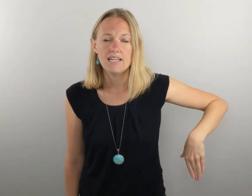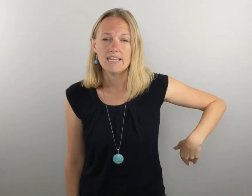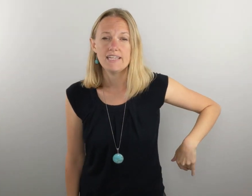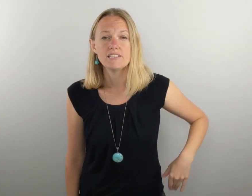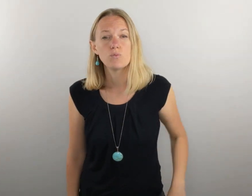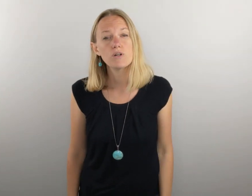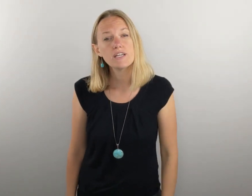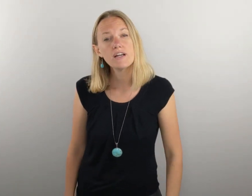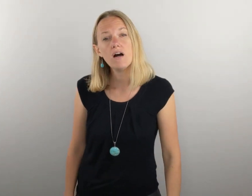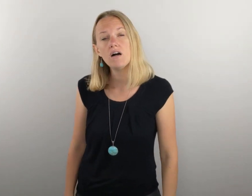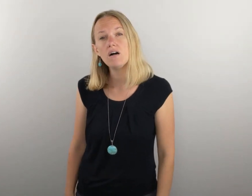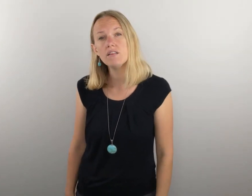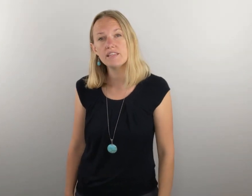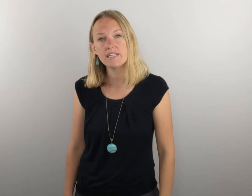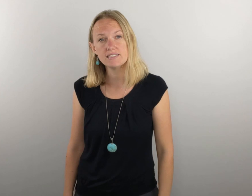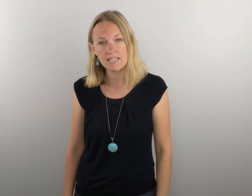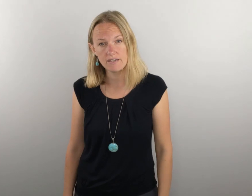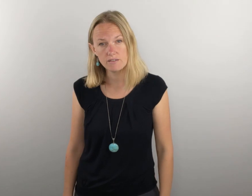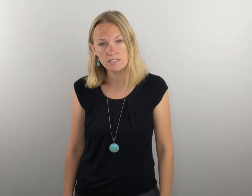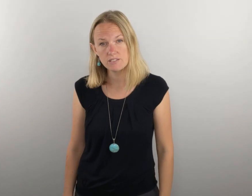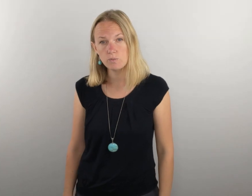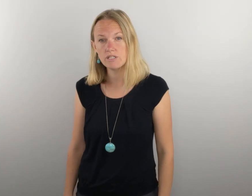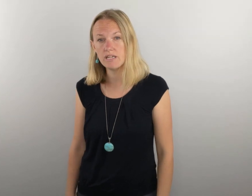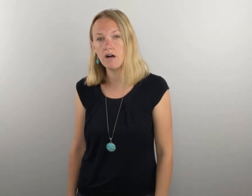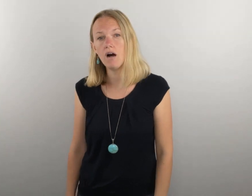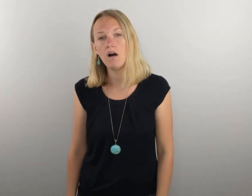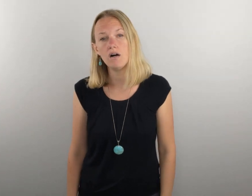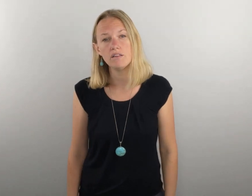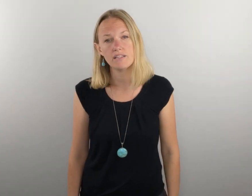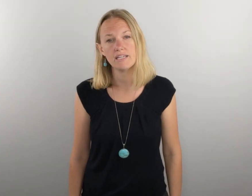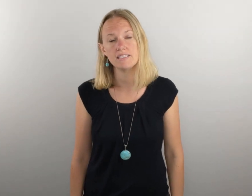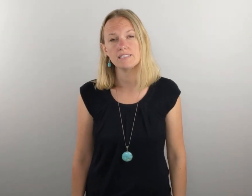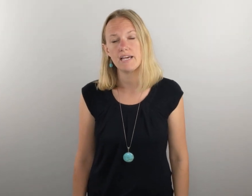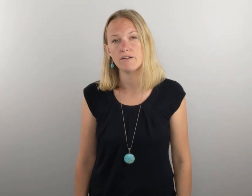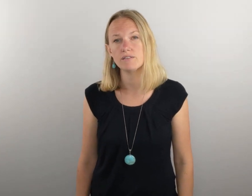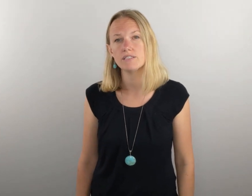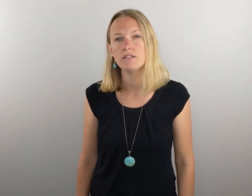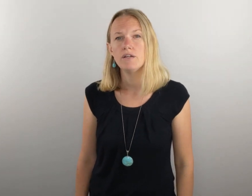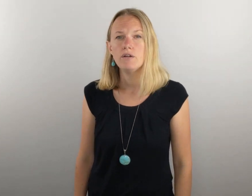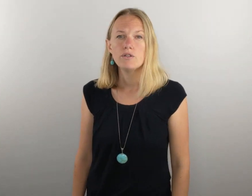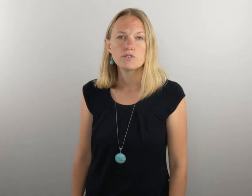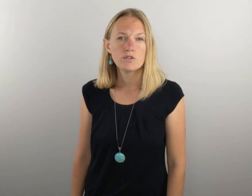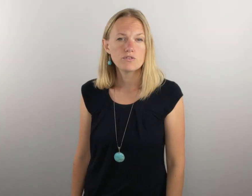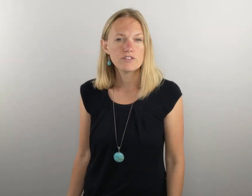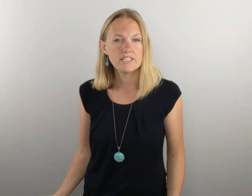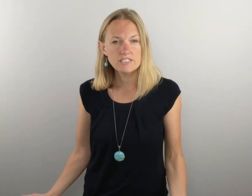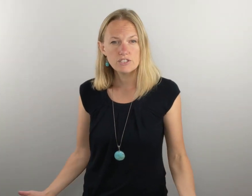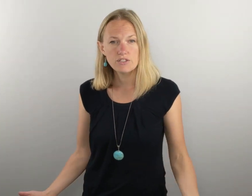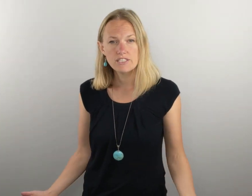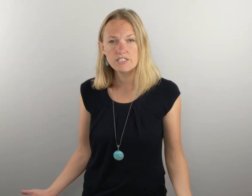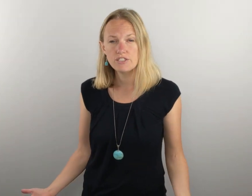Late is working all things out, is working all things out. So for this, you can